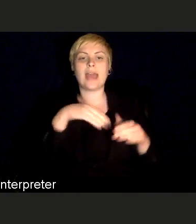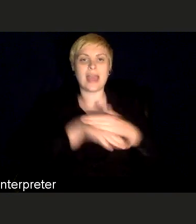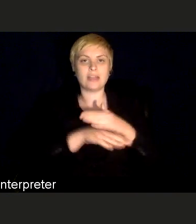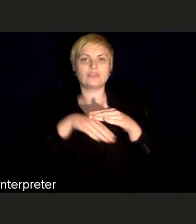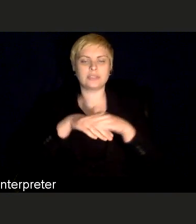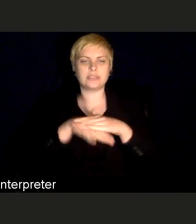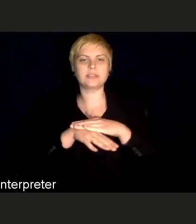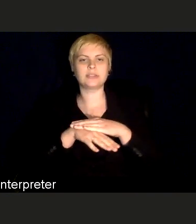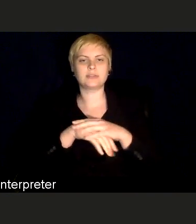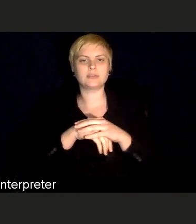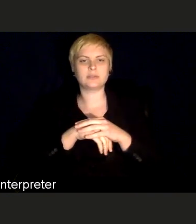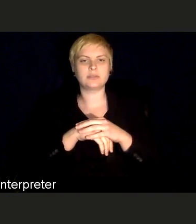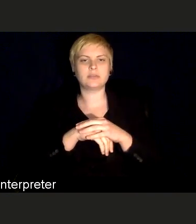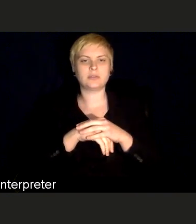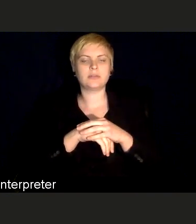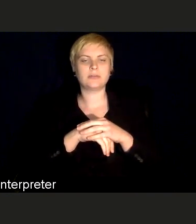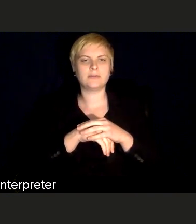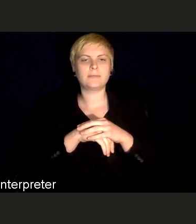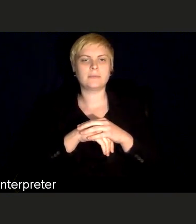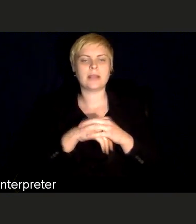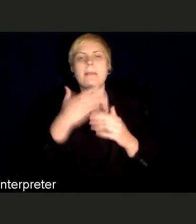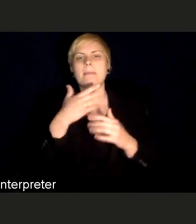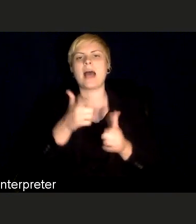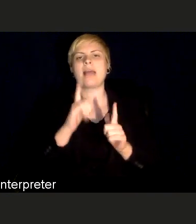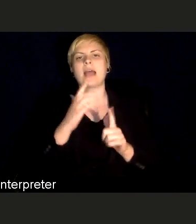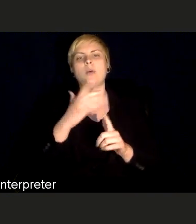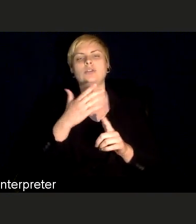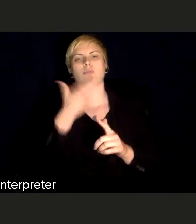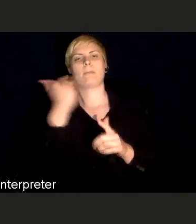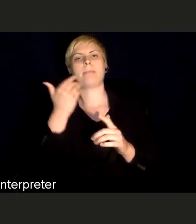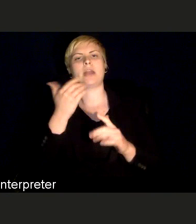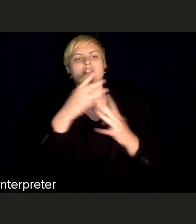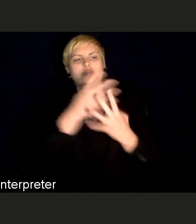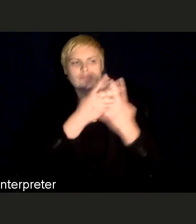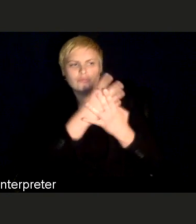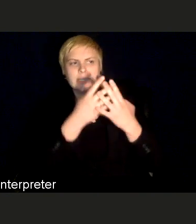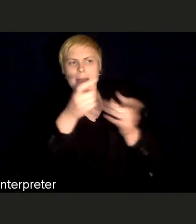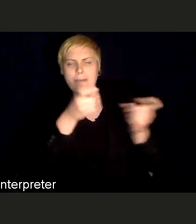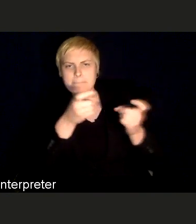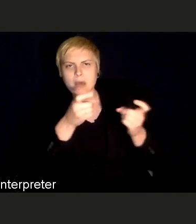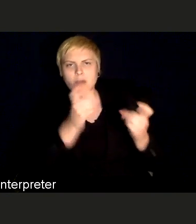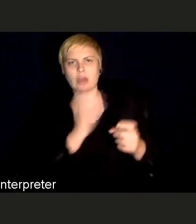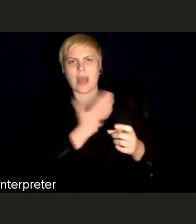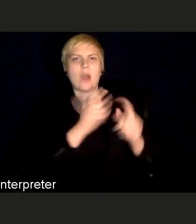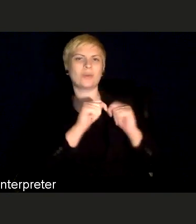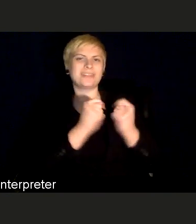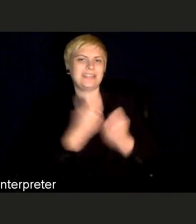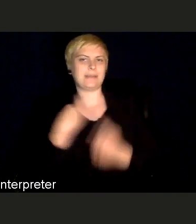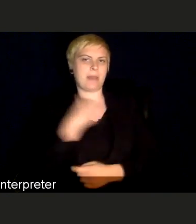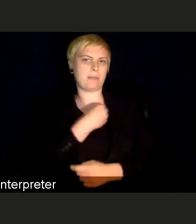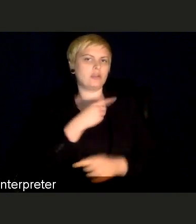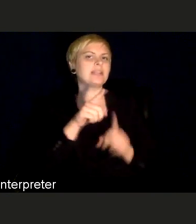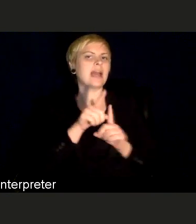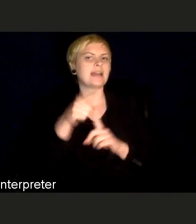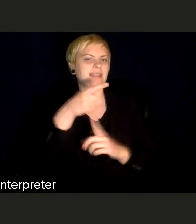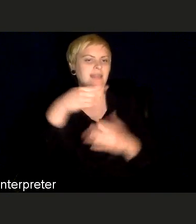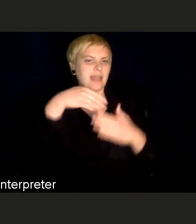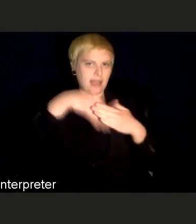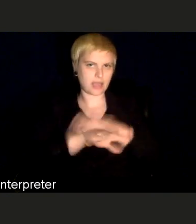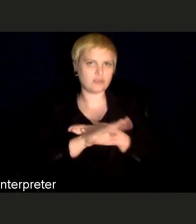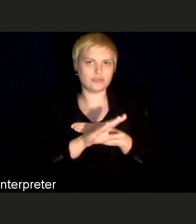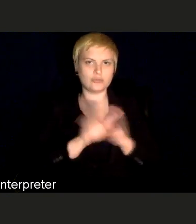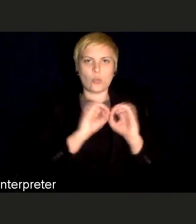to allow us to better screen and monitor our team members as they enter the organization.